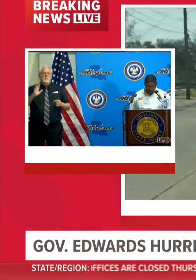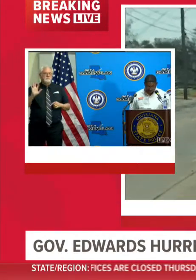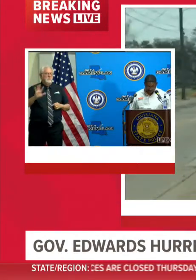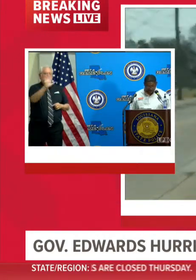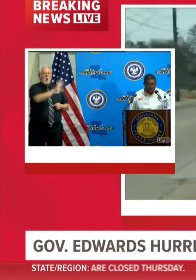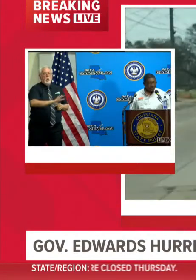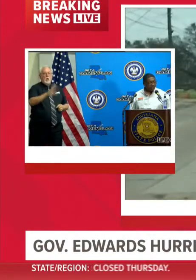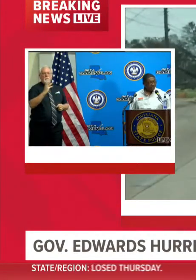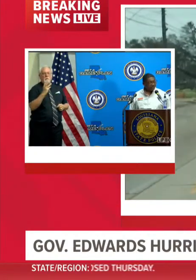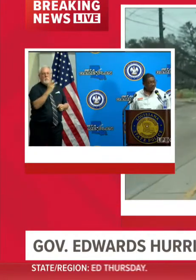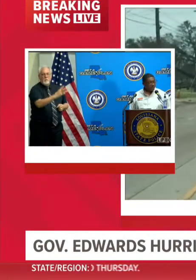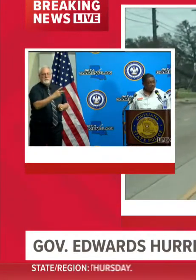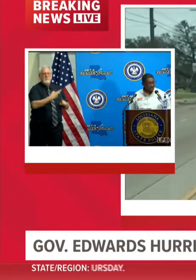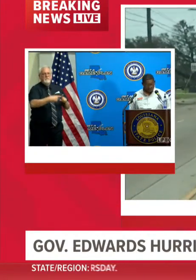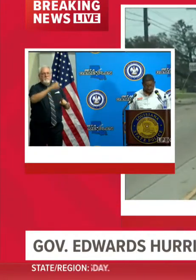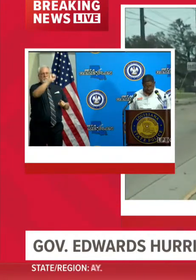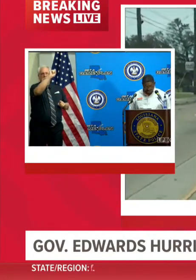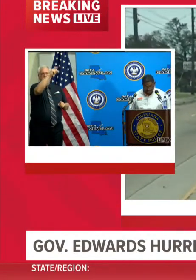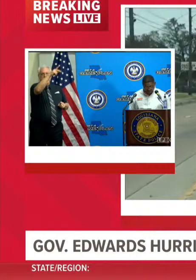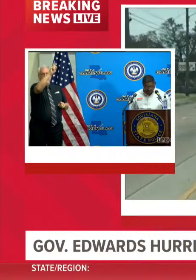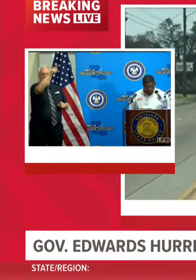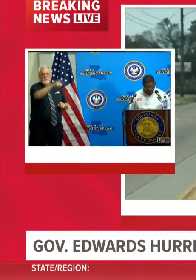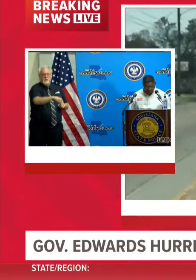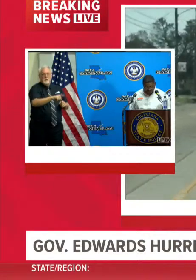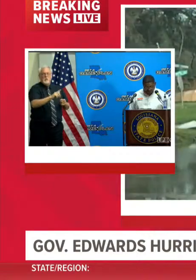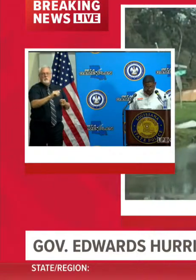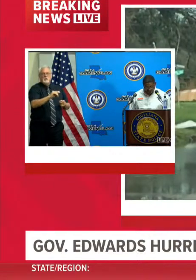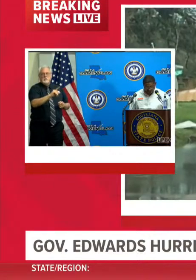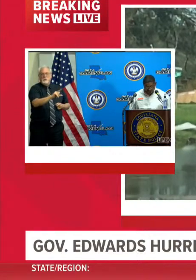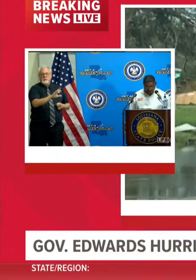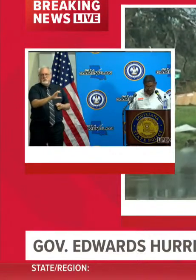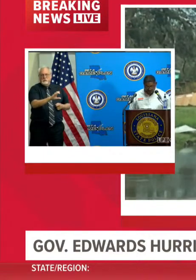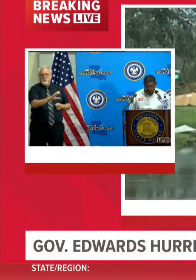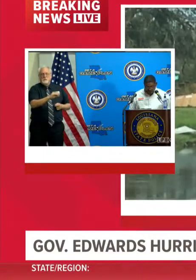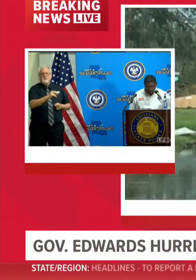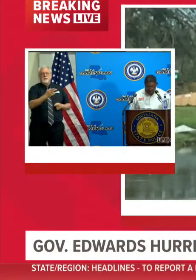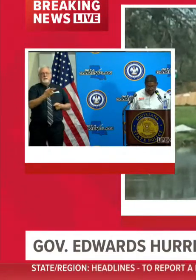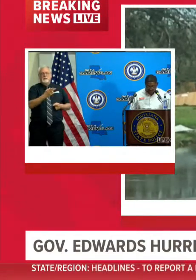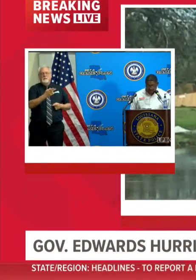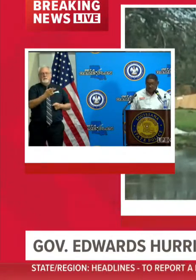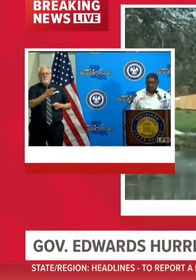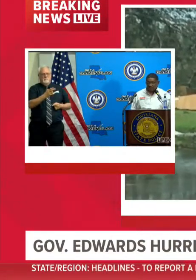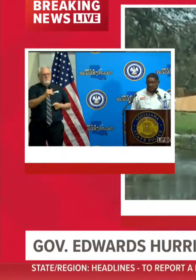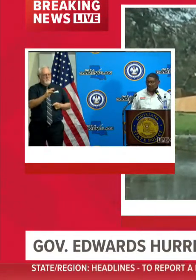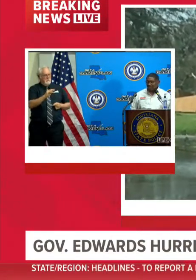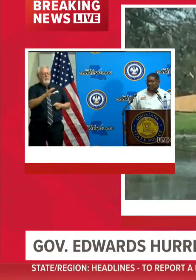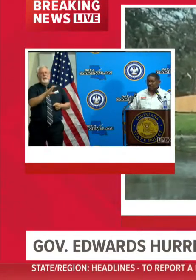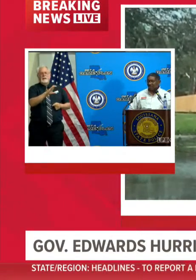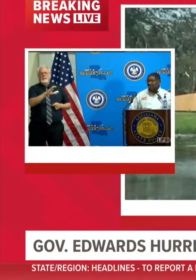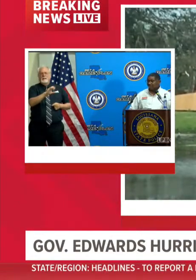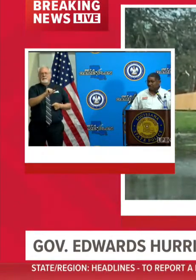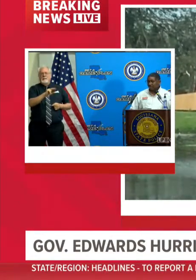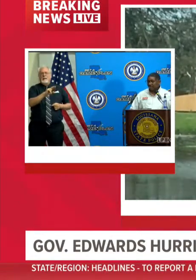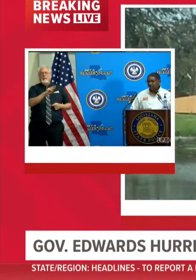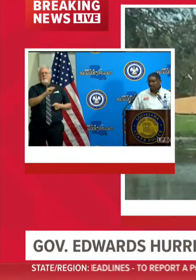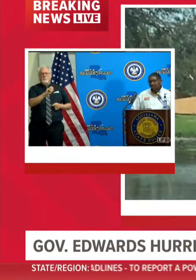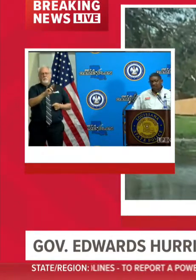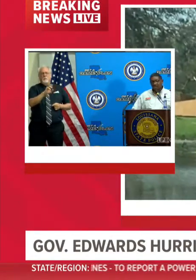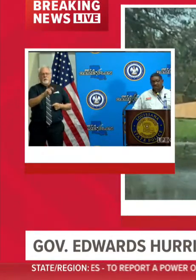western portion of our state, from Shreveport all the way down to Lake Charles and Cameron. We've also activated our debris